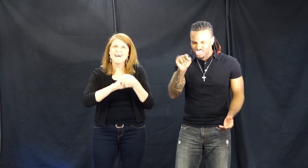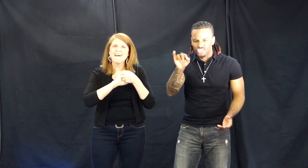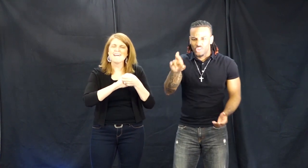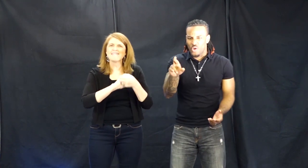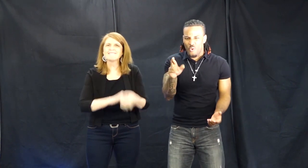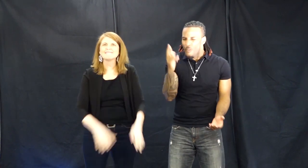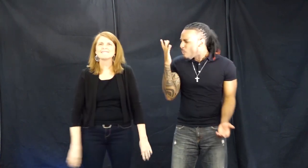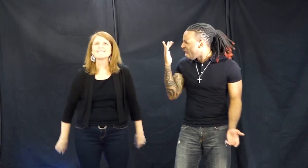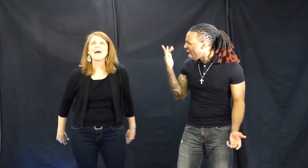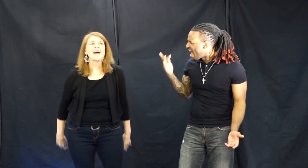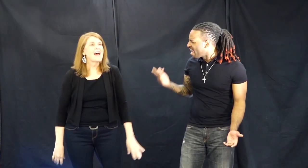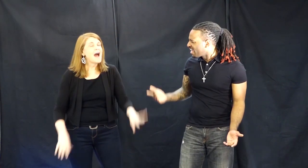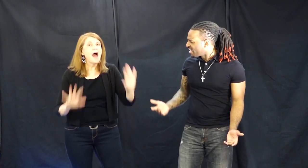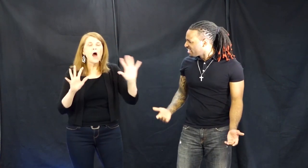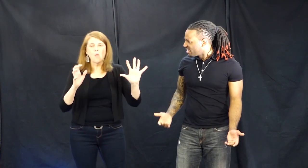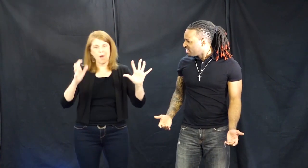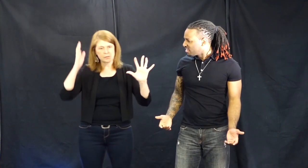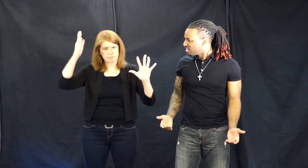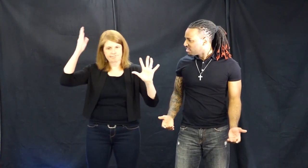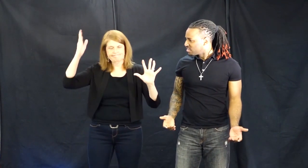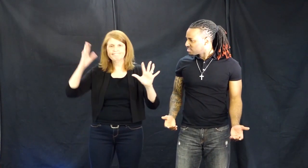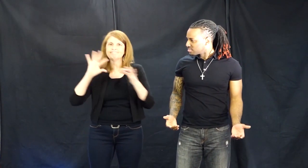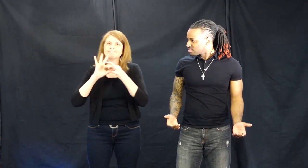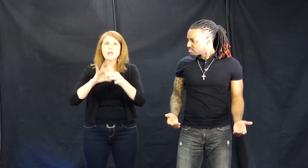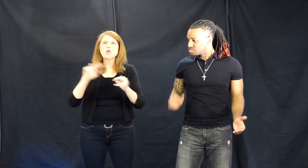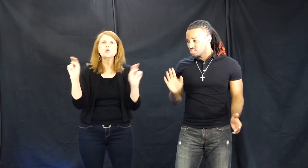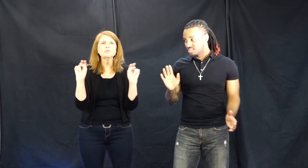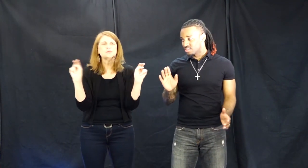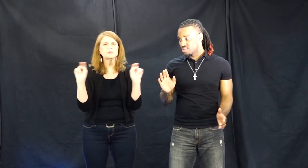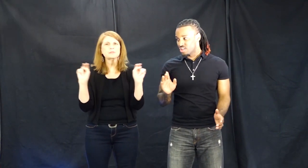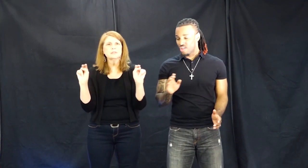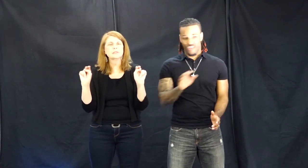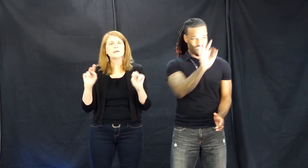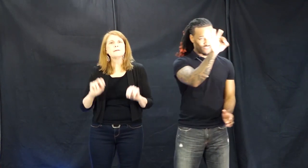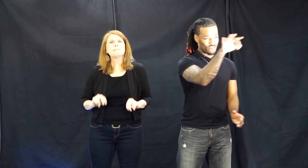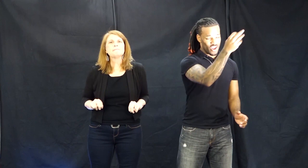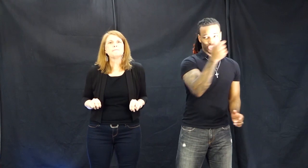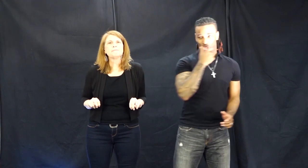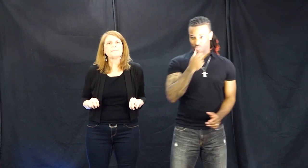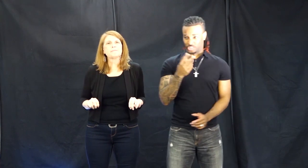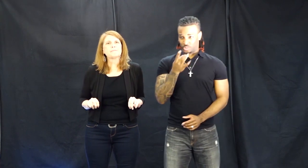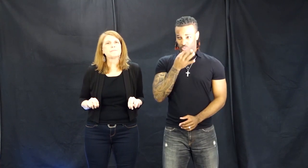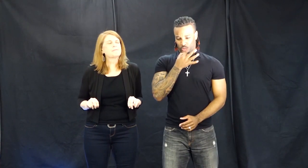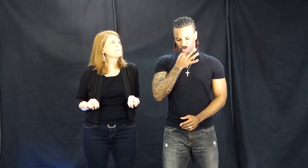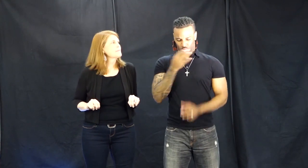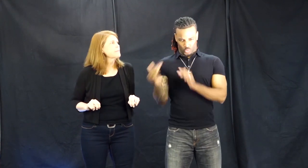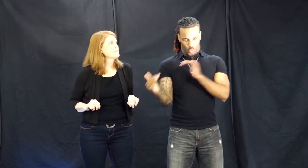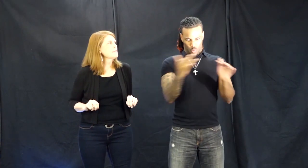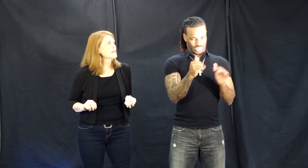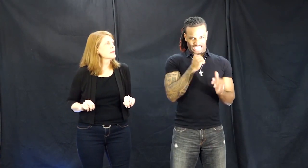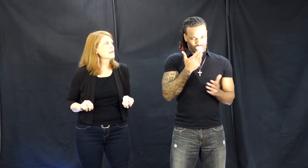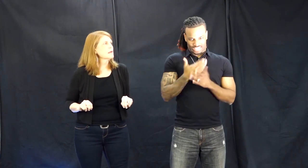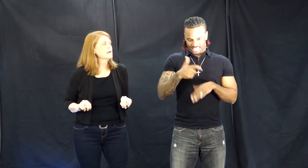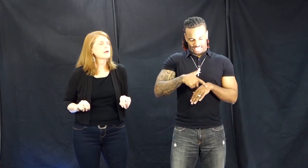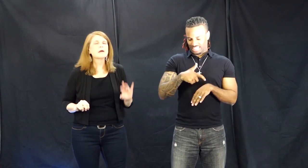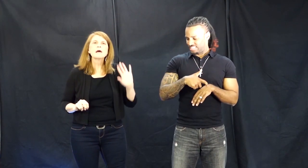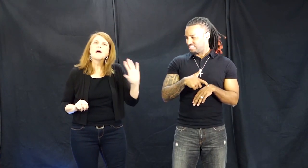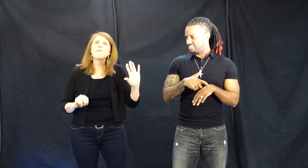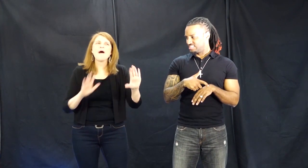No, sir. I want to talk about neutrality. Sir, with Britain and France on the verge of war, is this the best I time? want to warn against